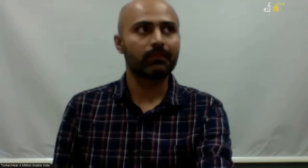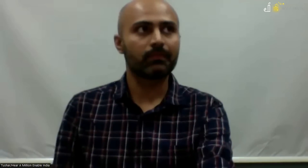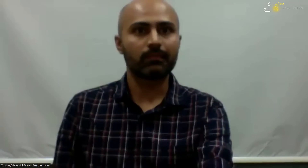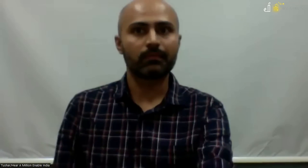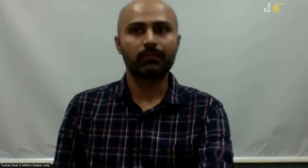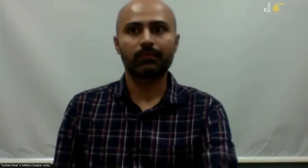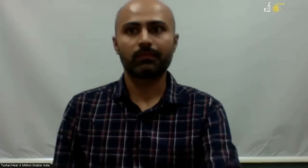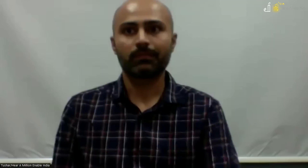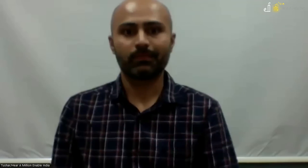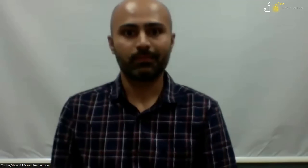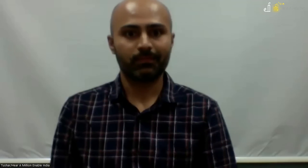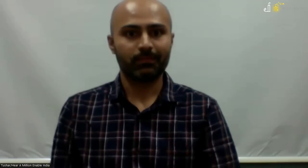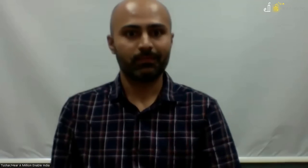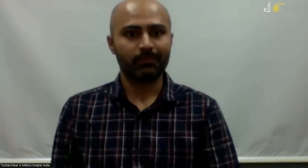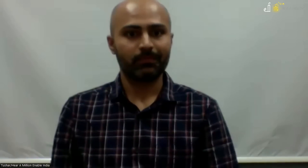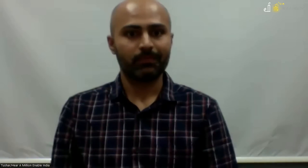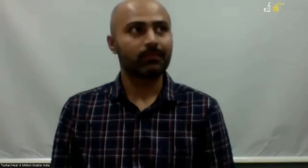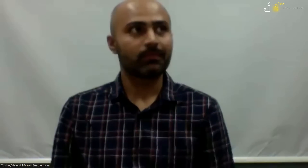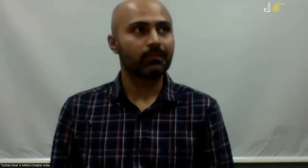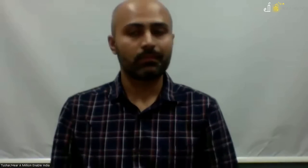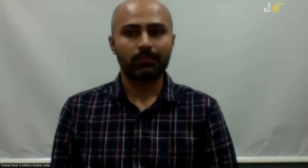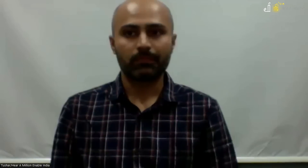Thanks.